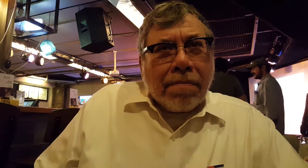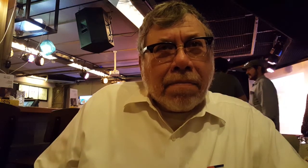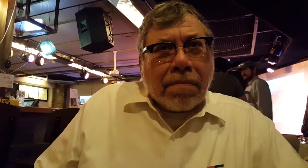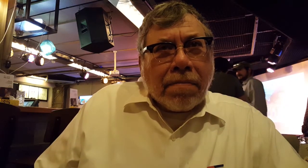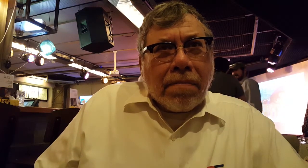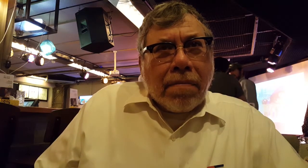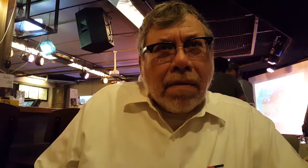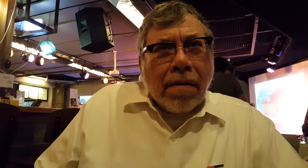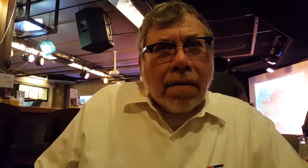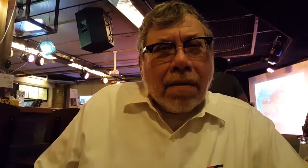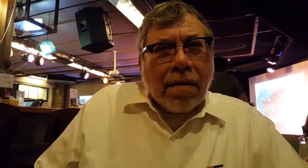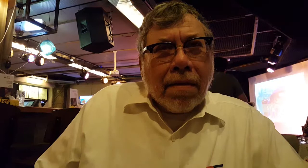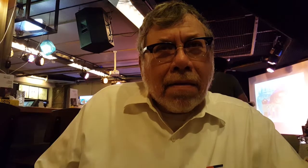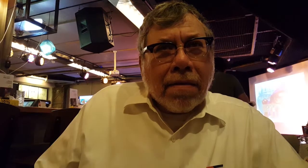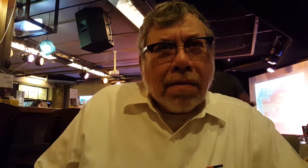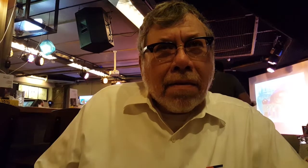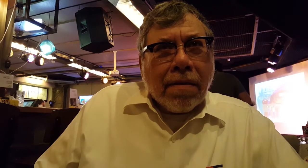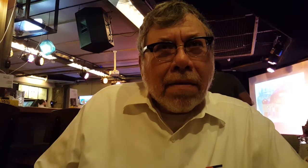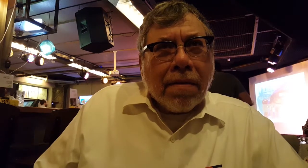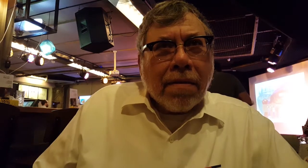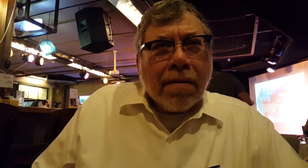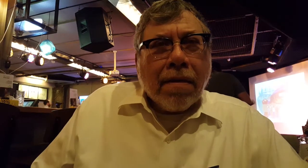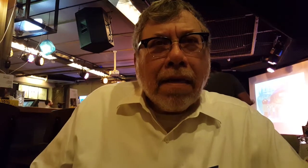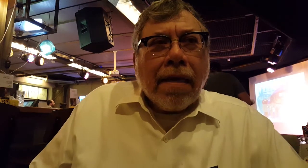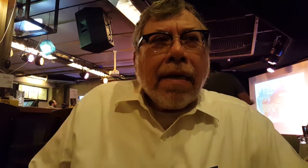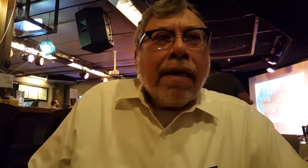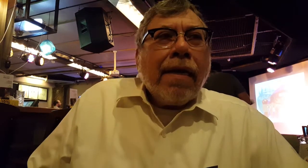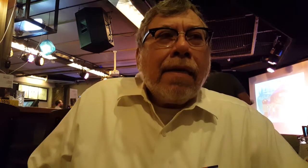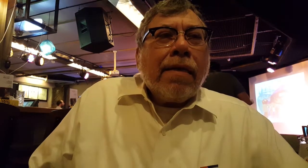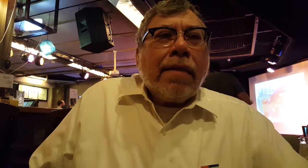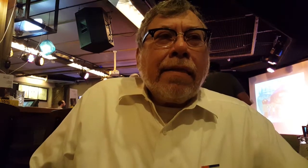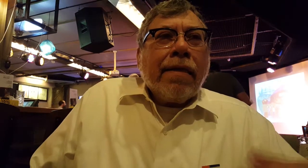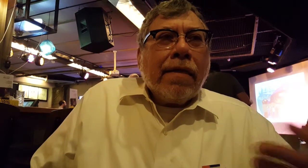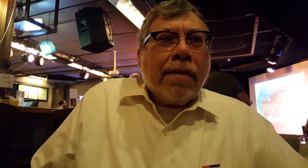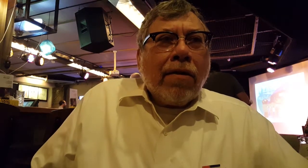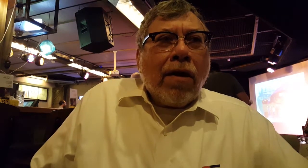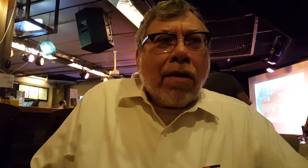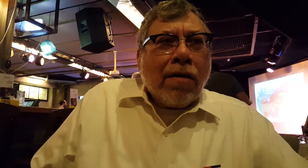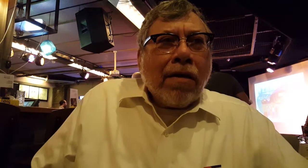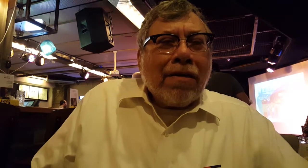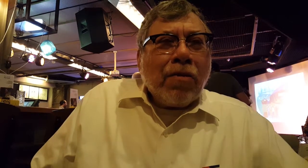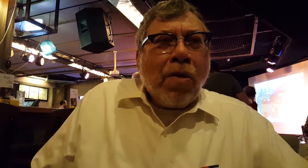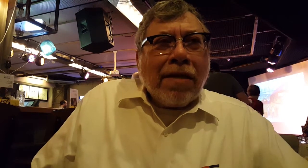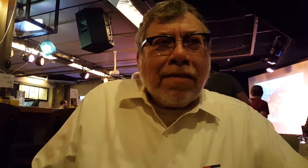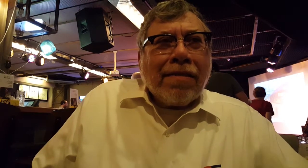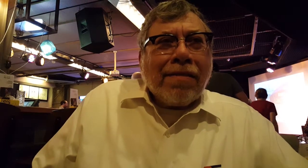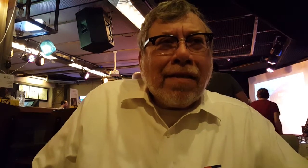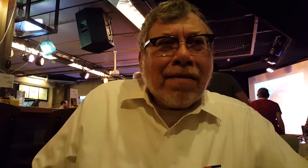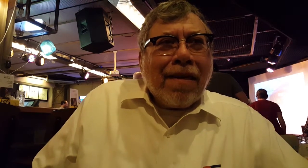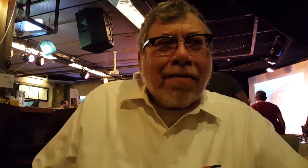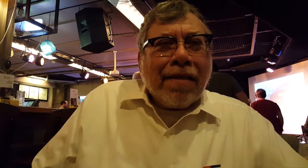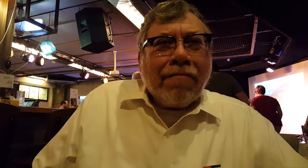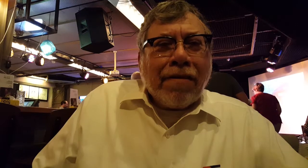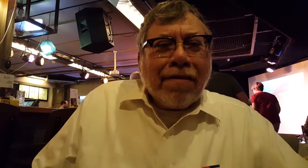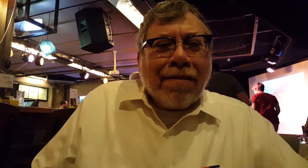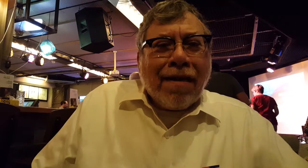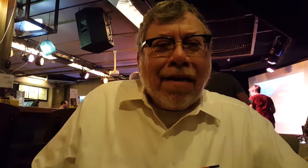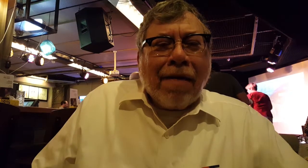Sign Language and Israeli Sign Language? There are nuances that are different. I'm not